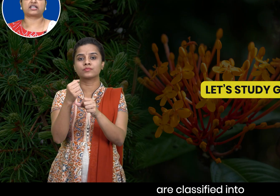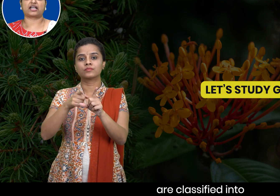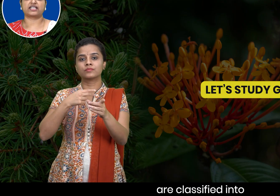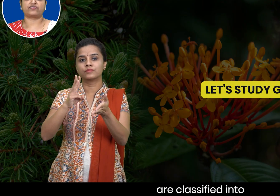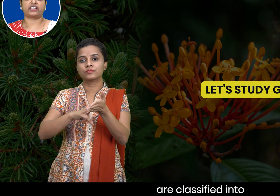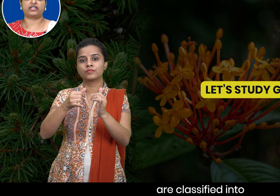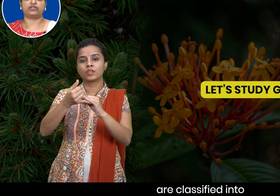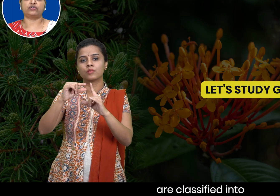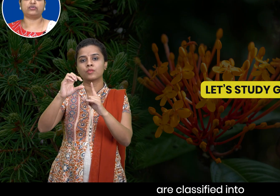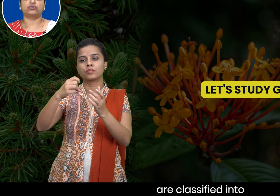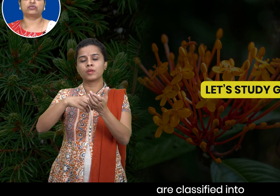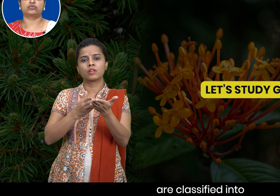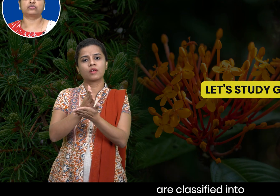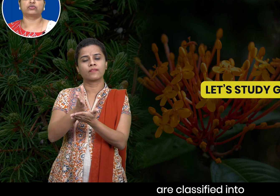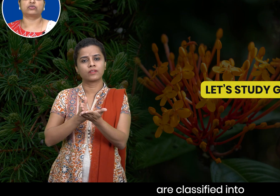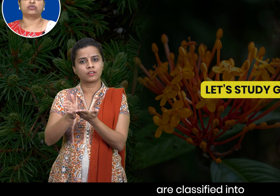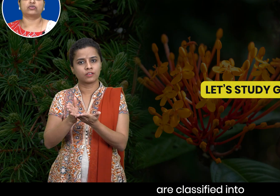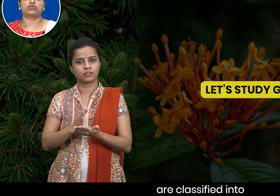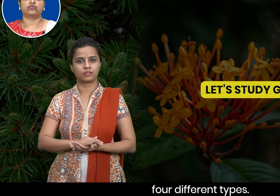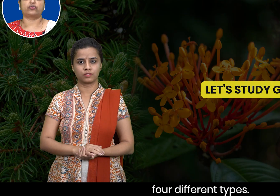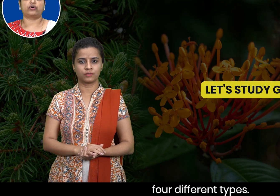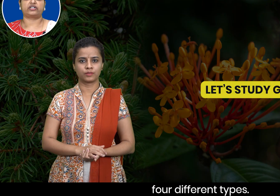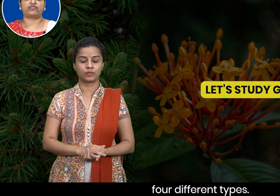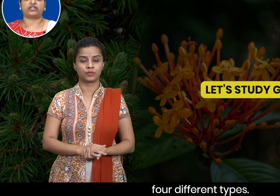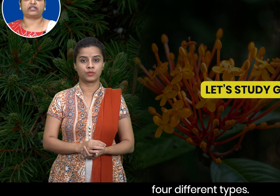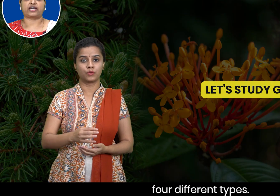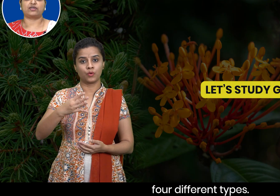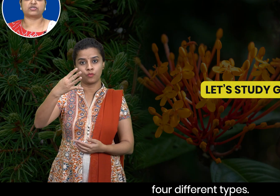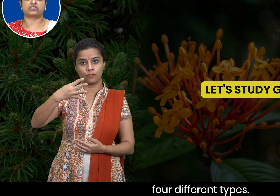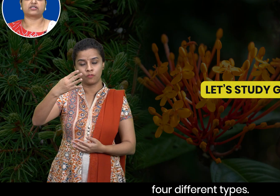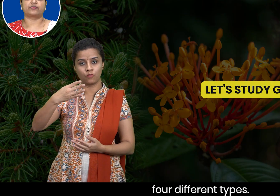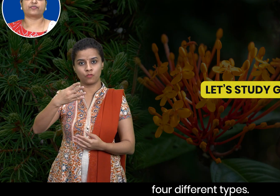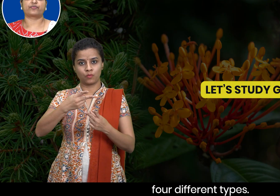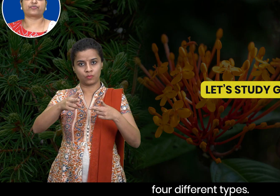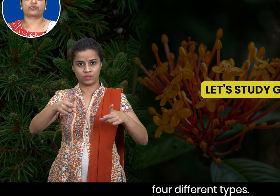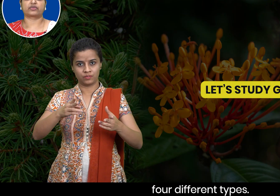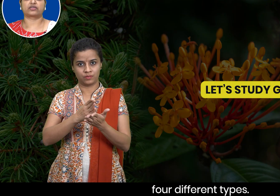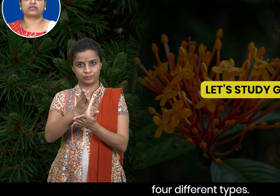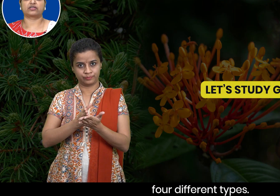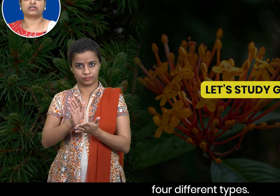Gymnosperms are classified into 4 different types.